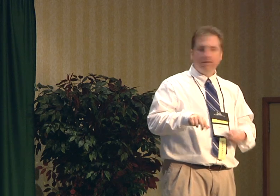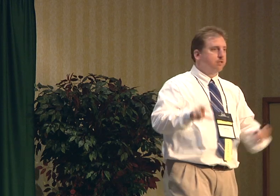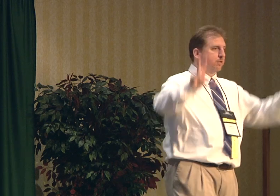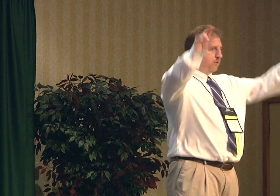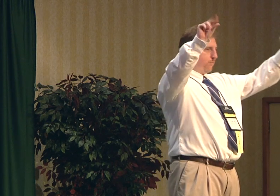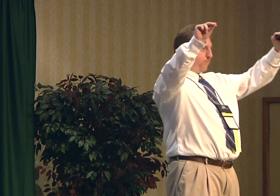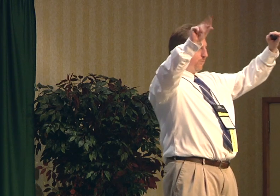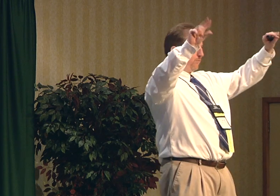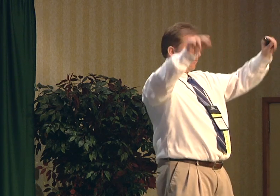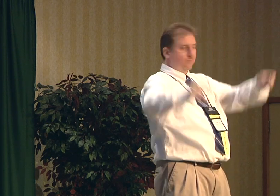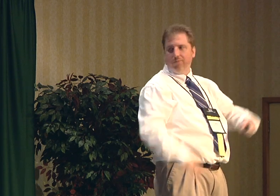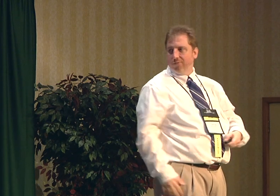My answer is no.